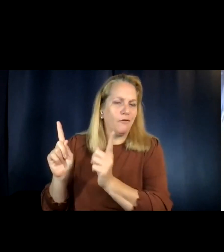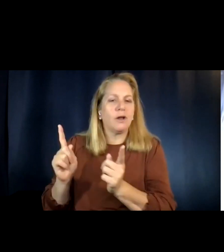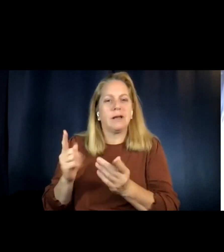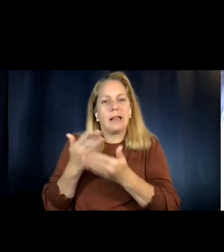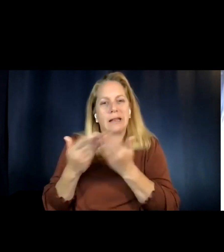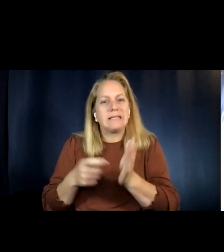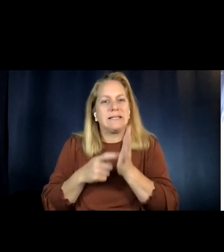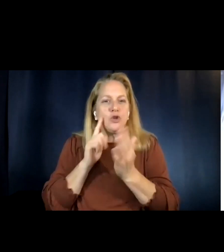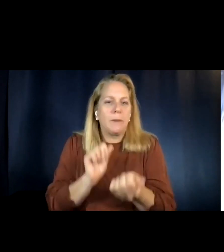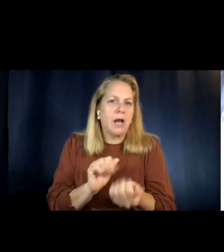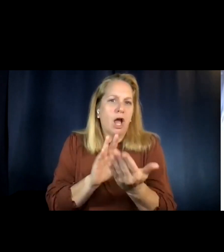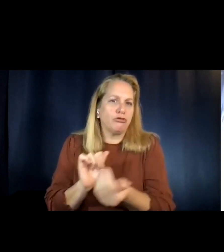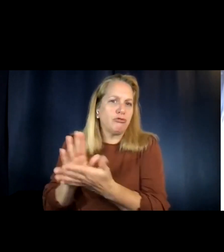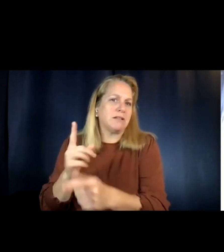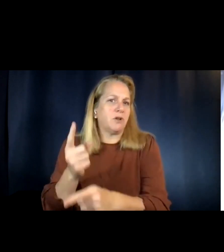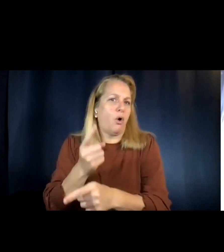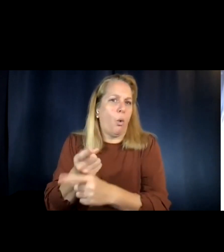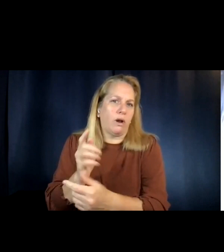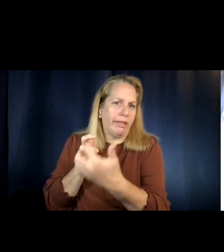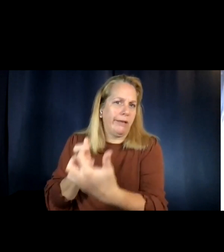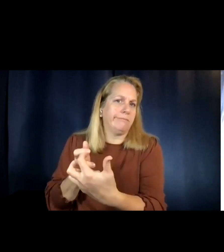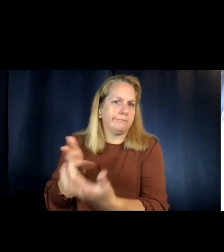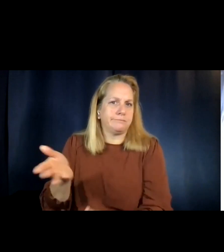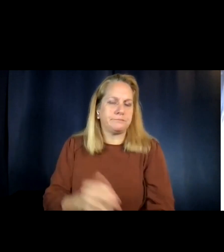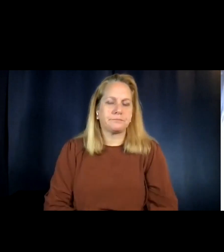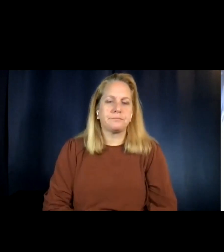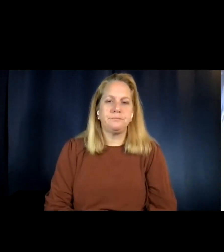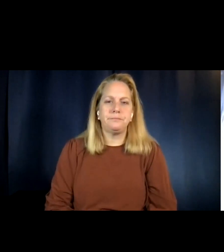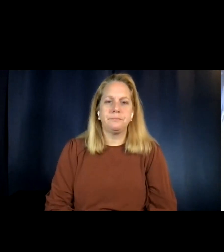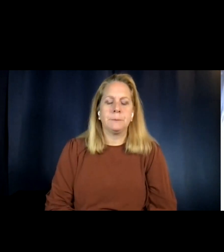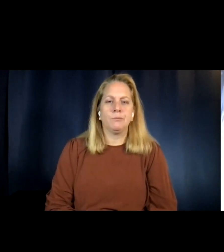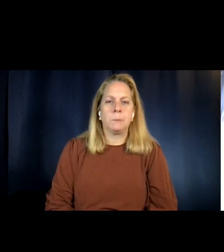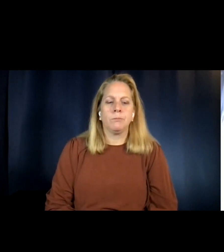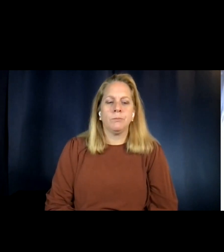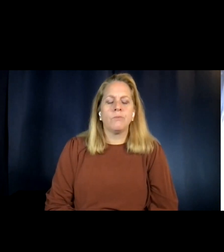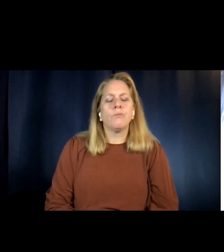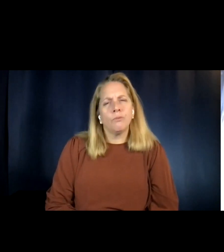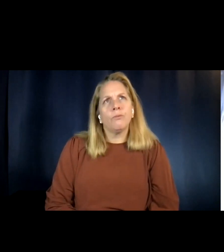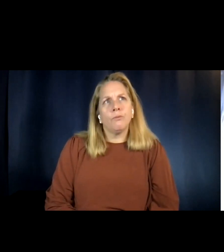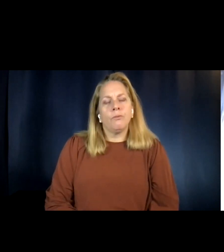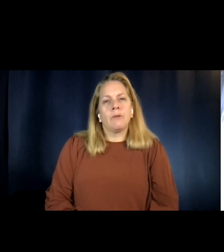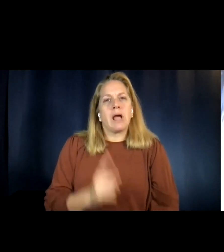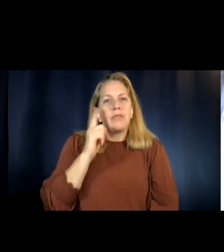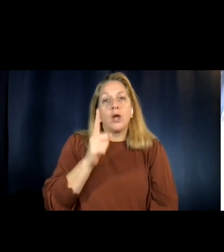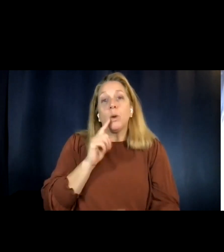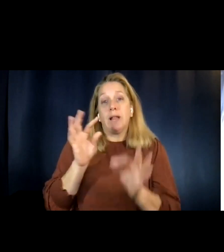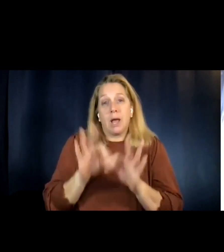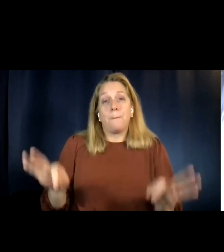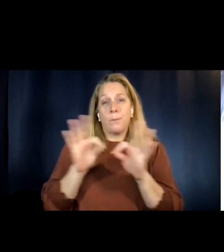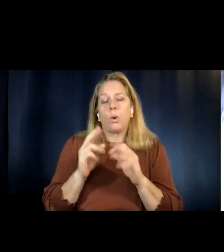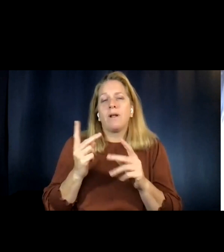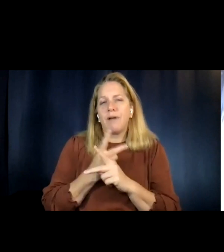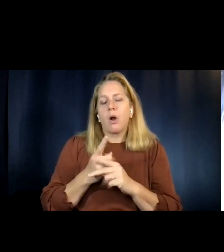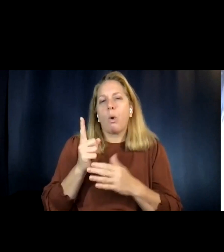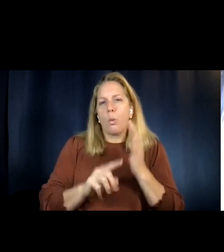accordingly. I think one important thing is really try to think what are really the family